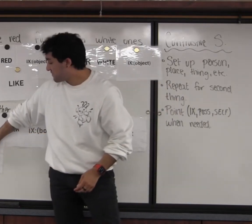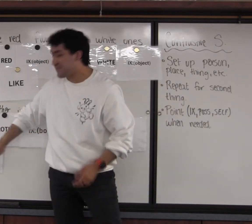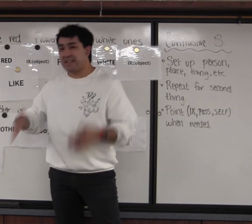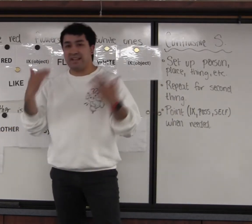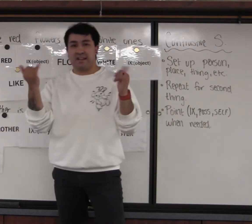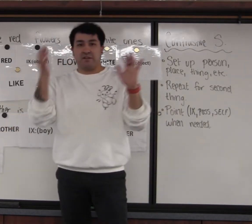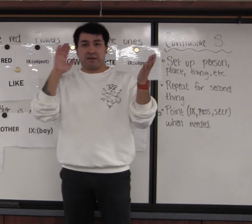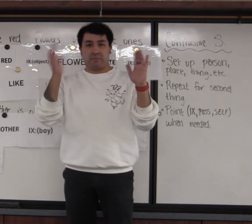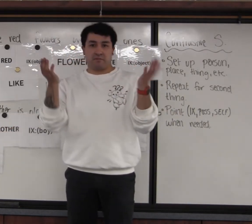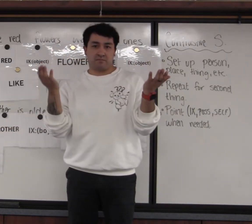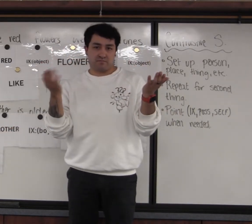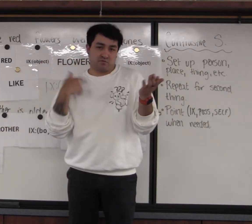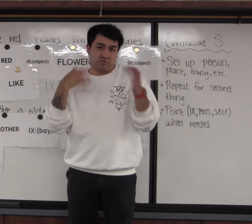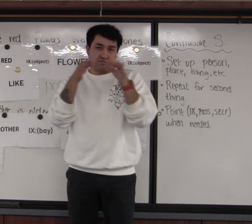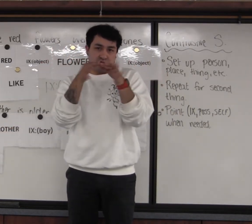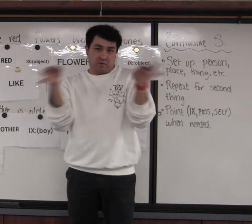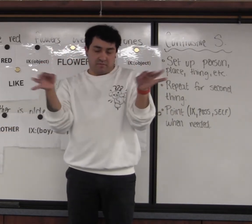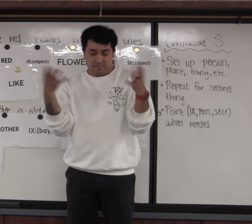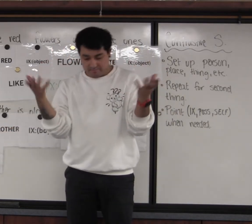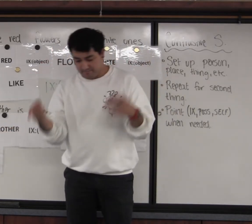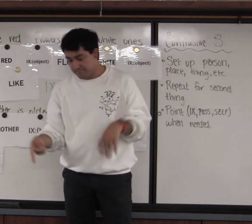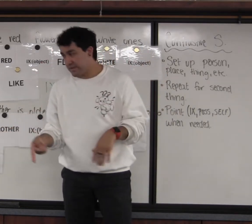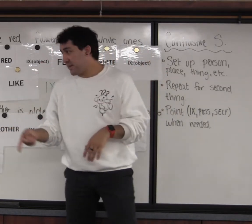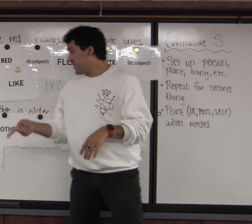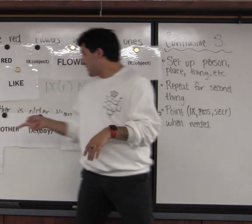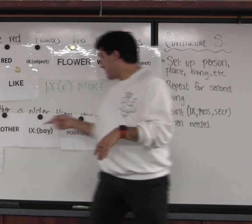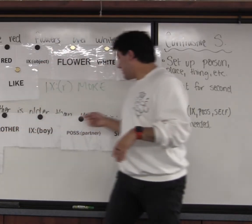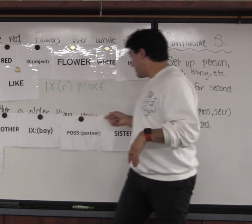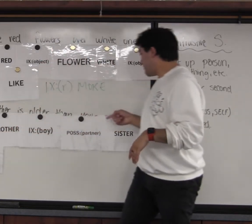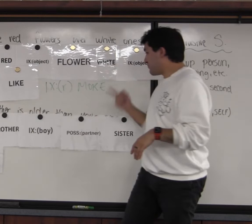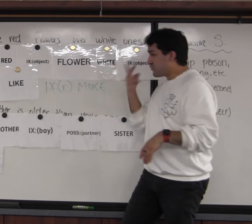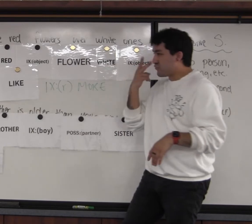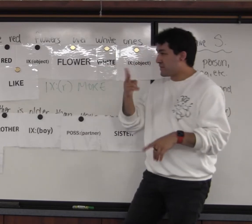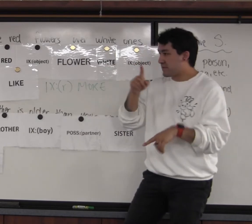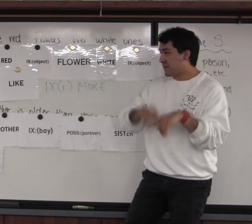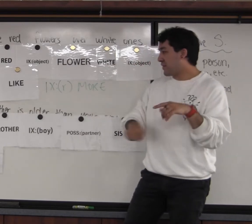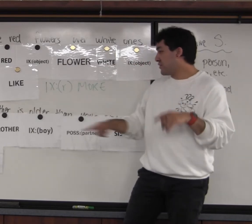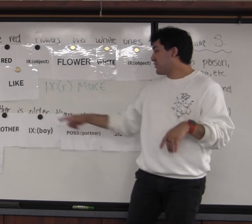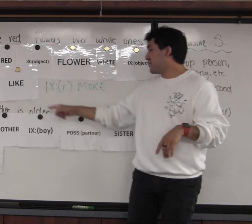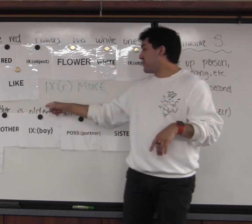confused on, which way to point. Anyway, now we can compare them.